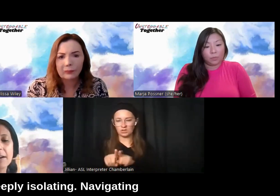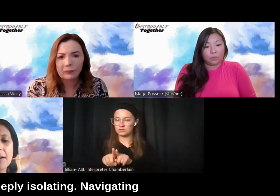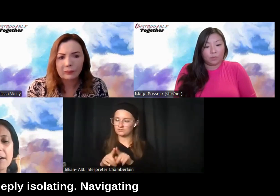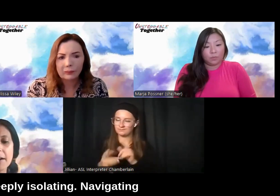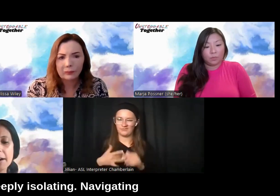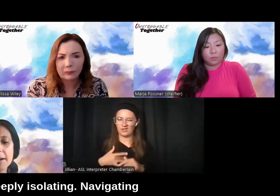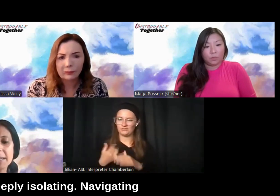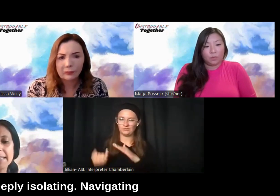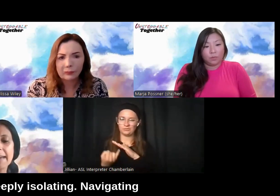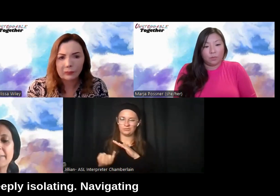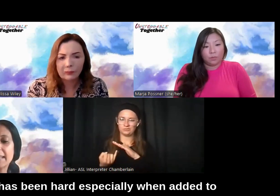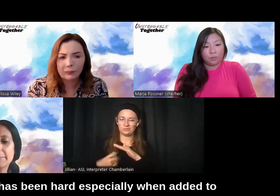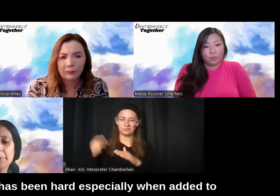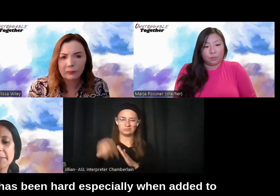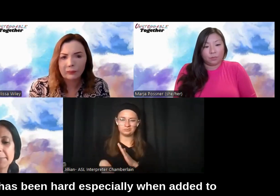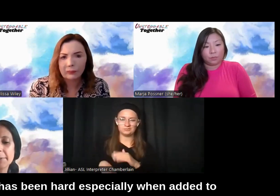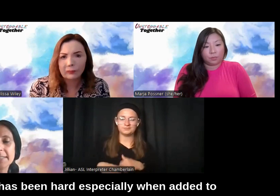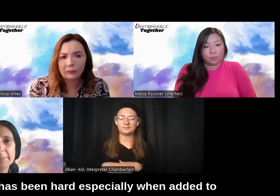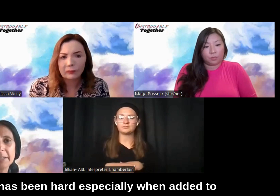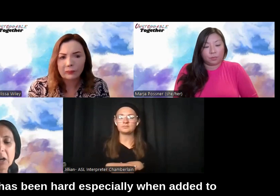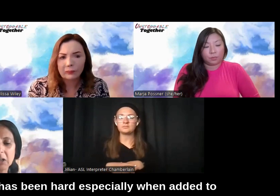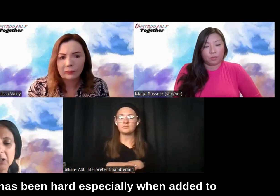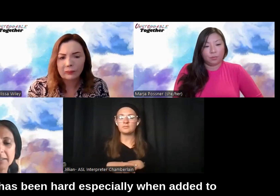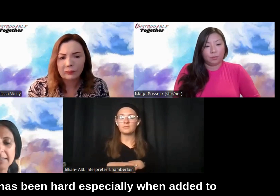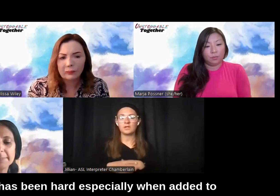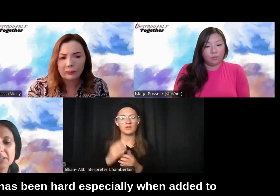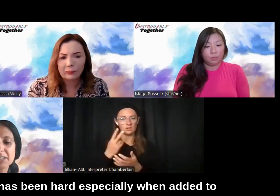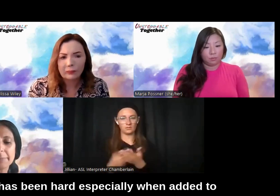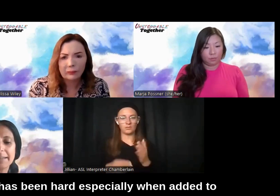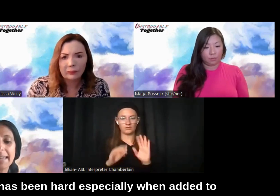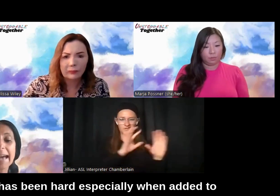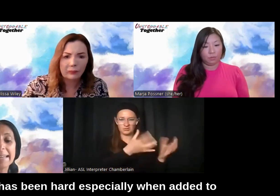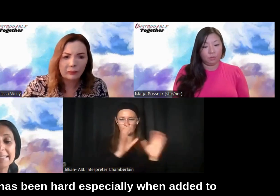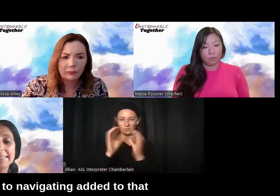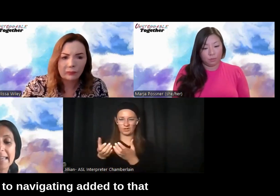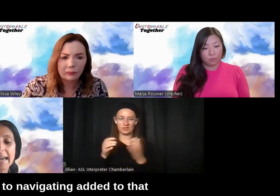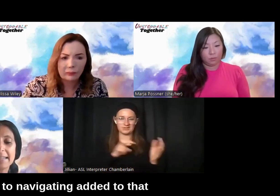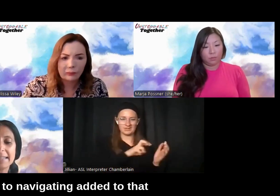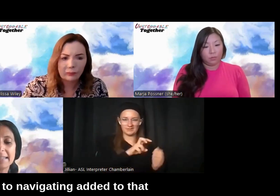isolating. Navigating both these worlds has been hard, especially when